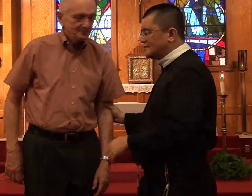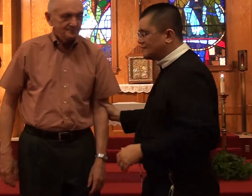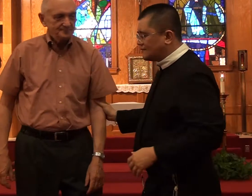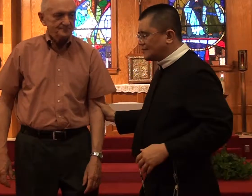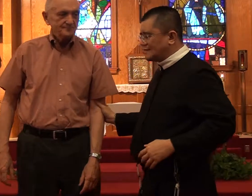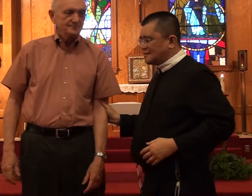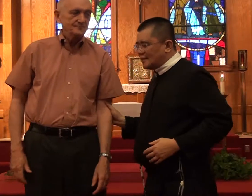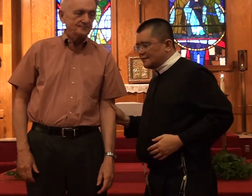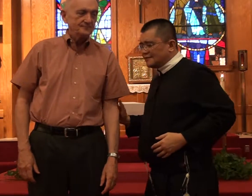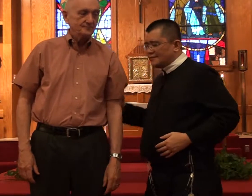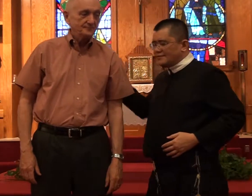Now,